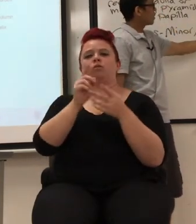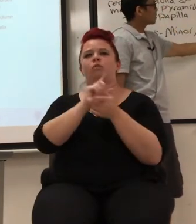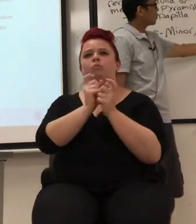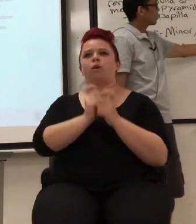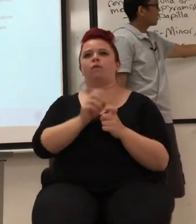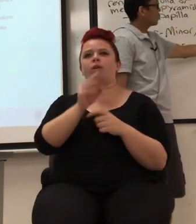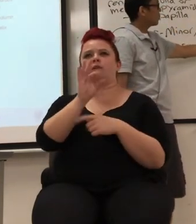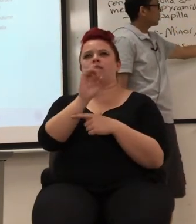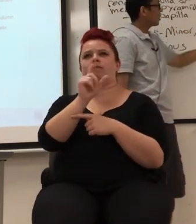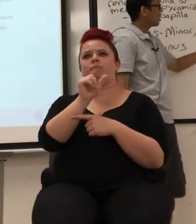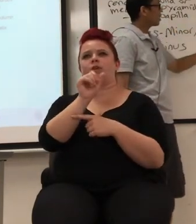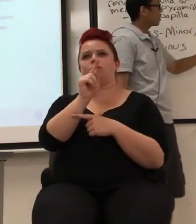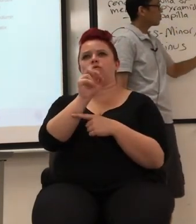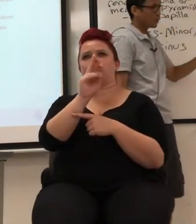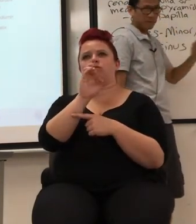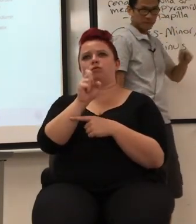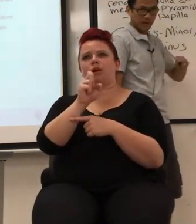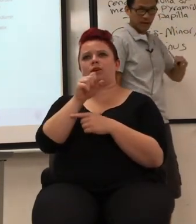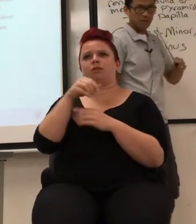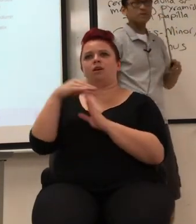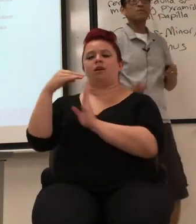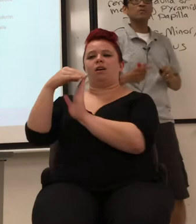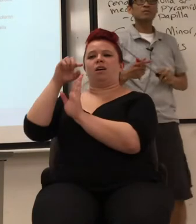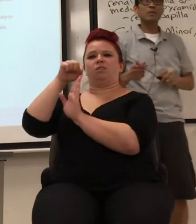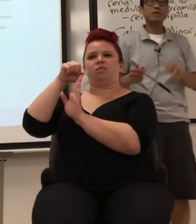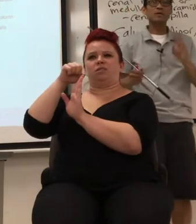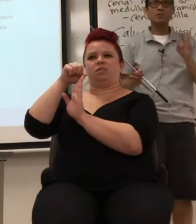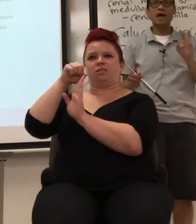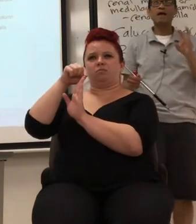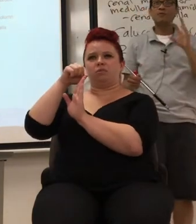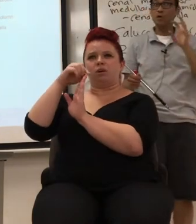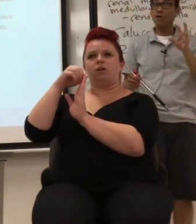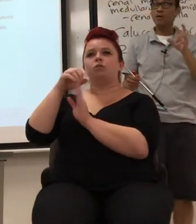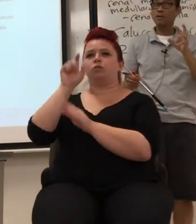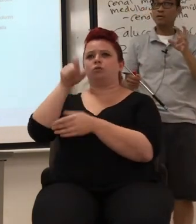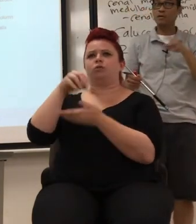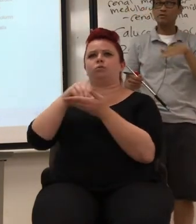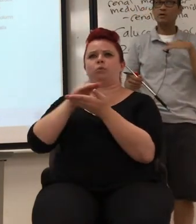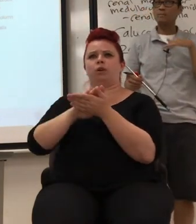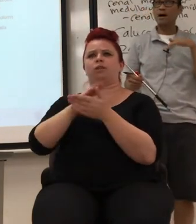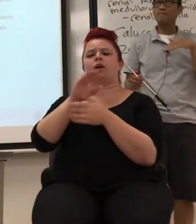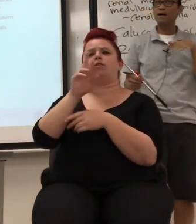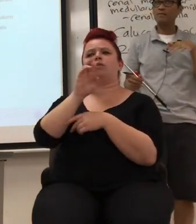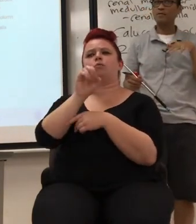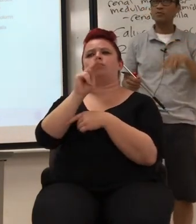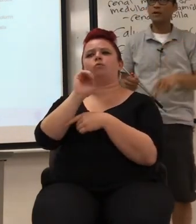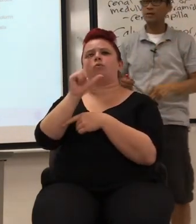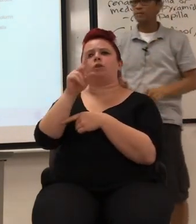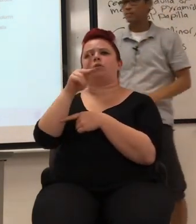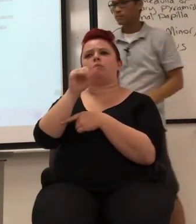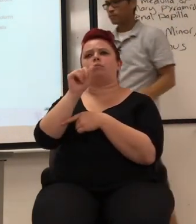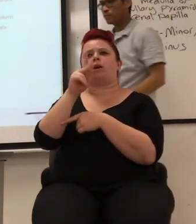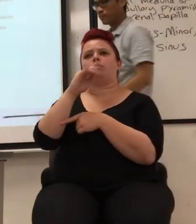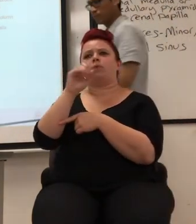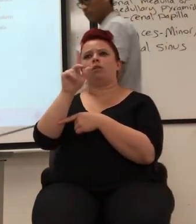there. So the renal papilla, you should write this down, is the first place you have urine, because you're done modifying the